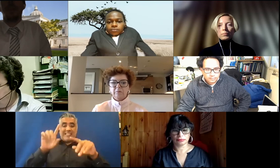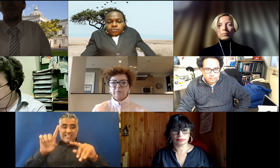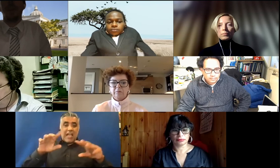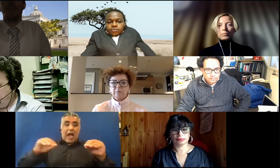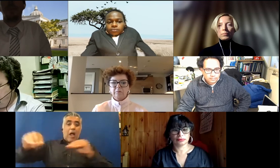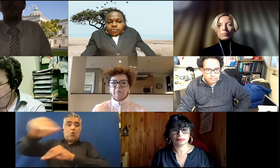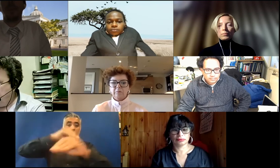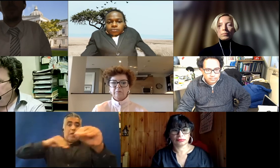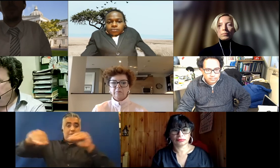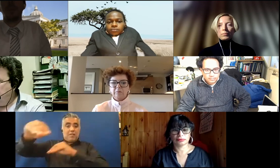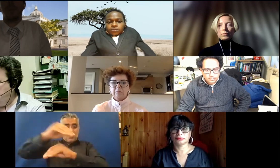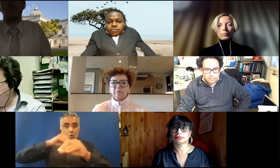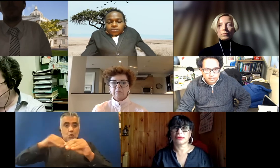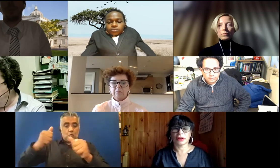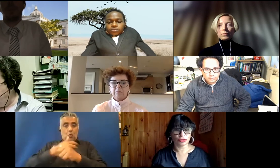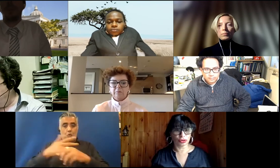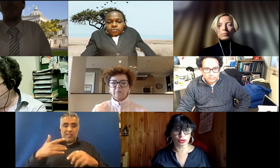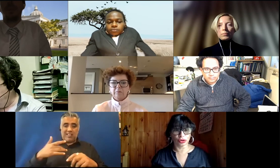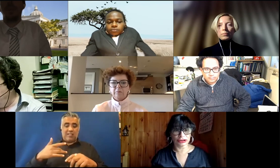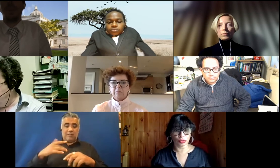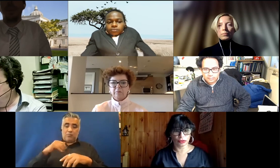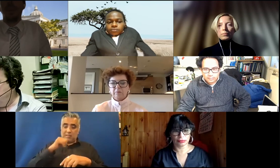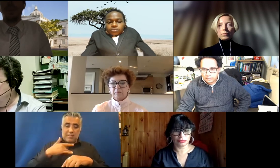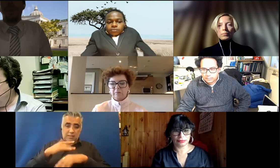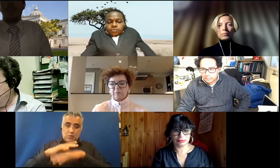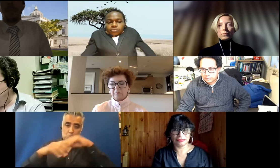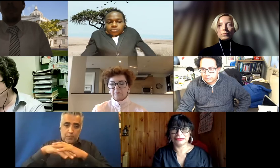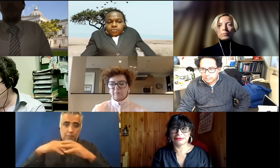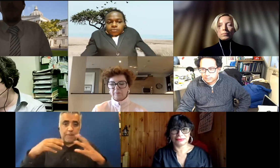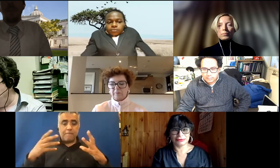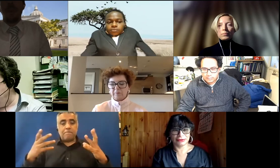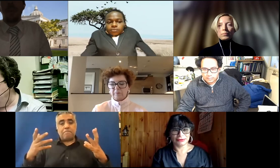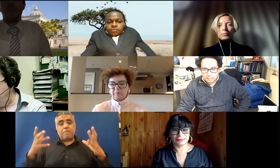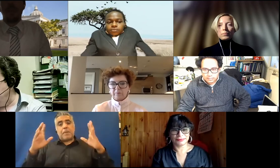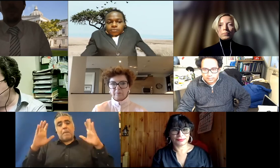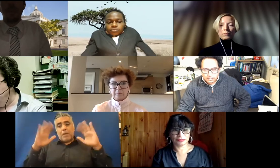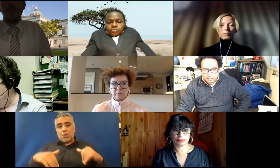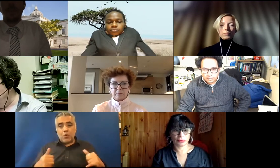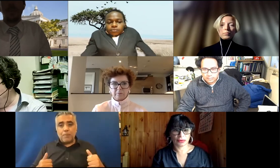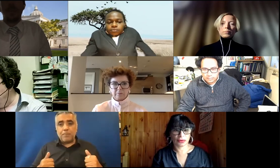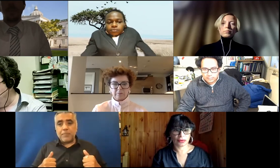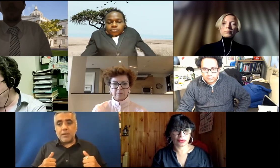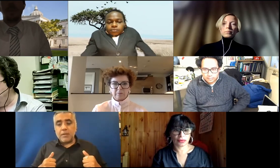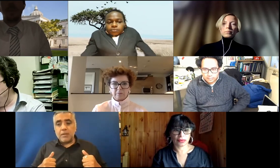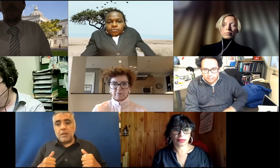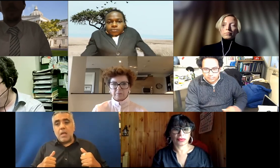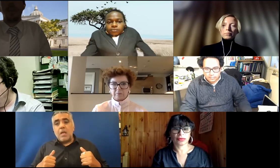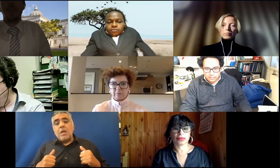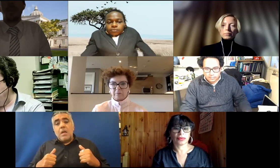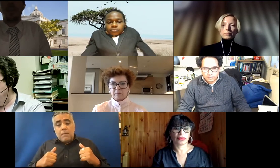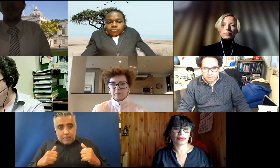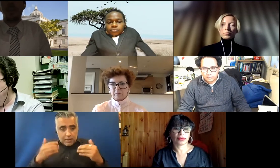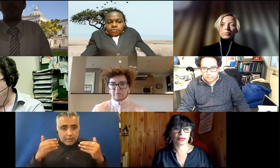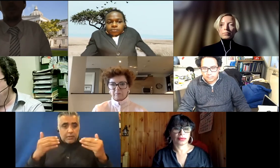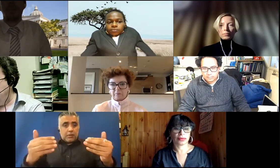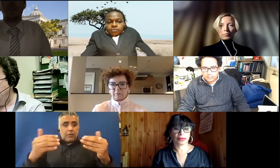to then feel comfortable in that system. But so let's just carry on a little